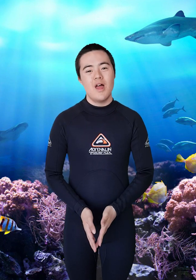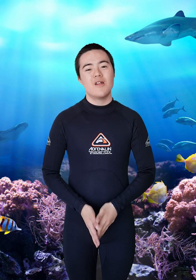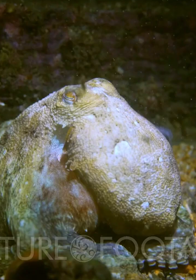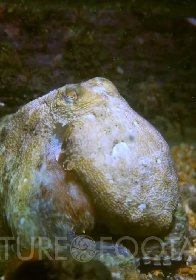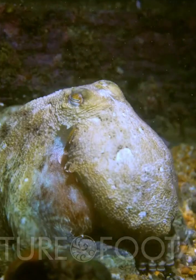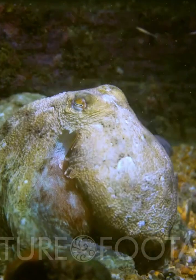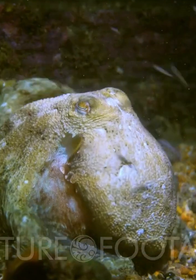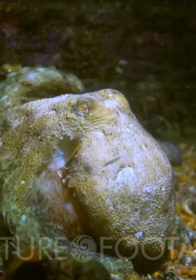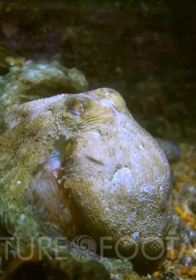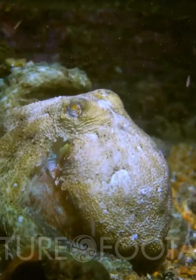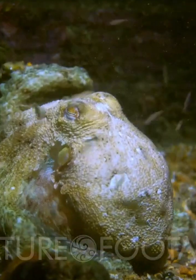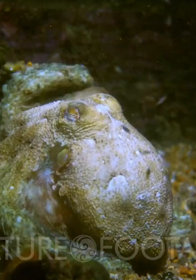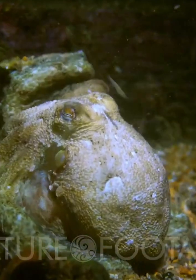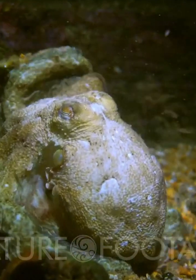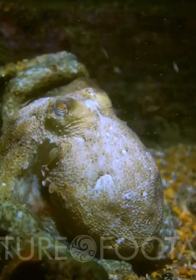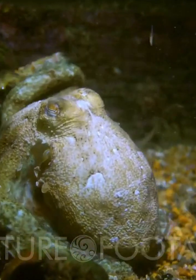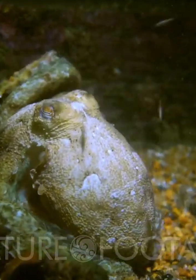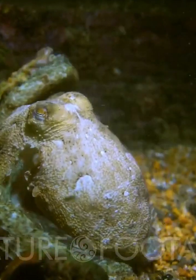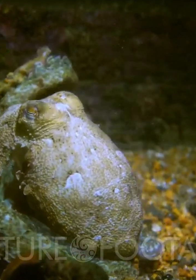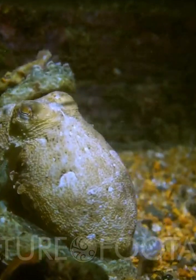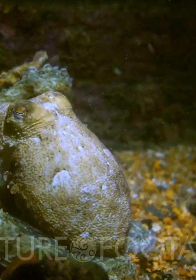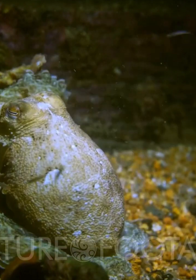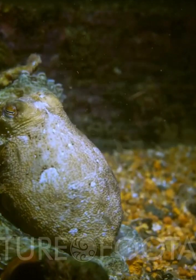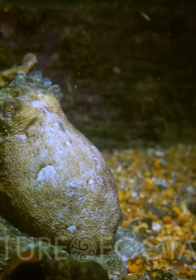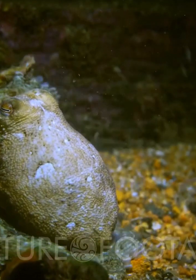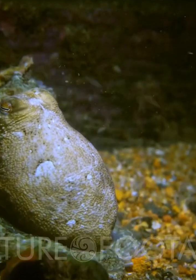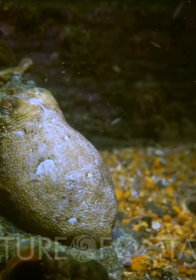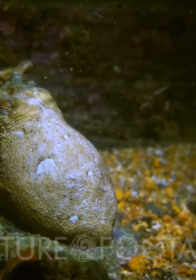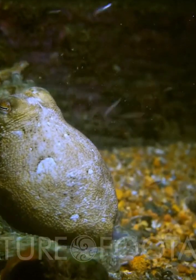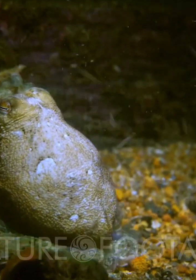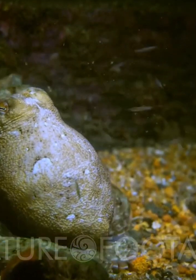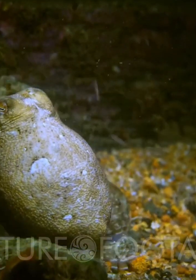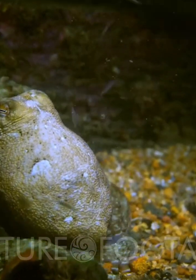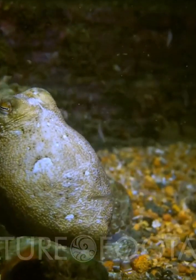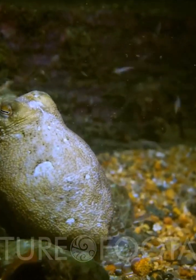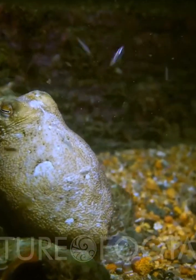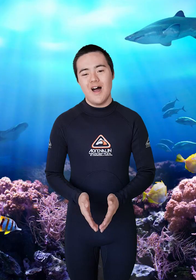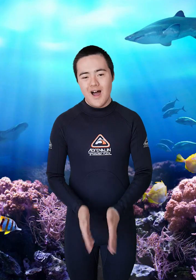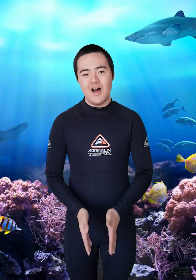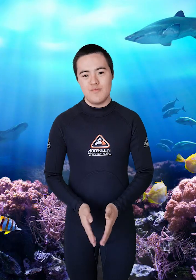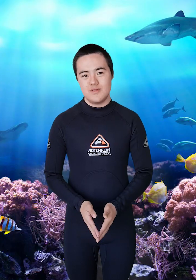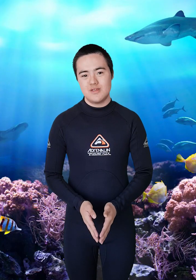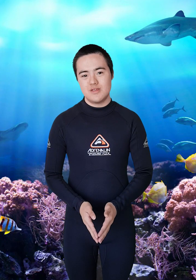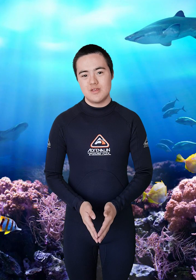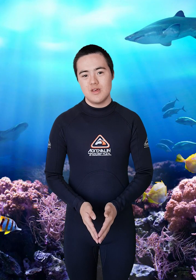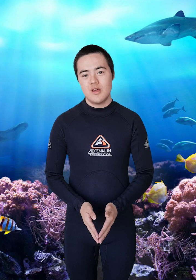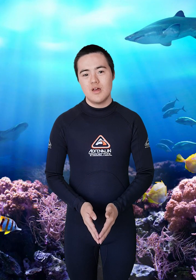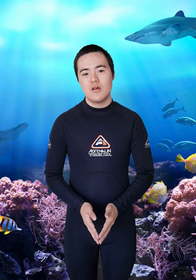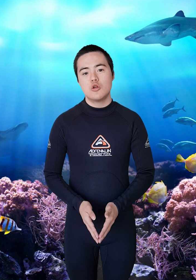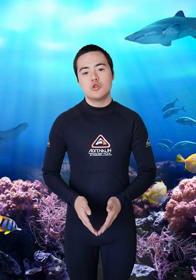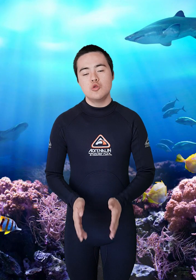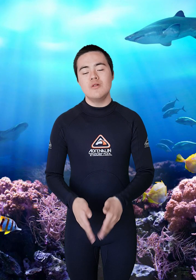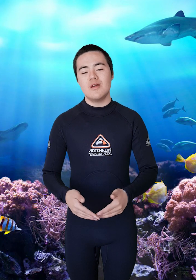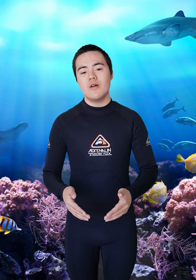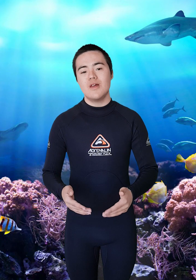the octopus can lose one of its arms to